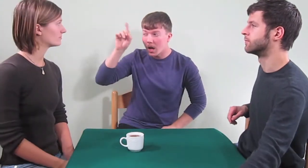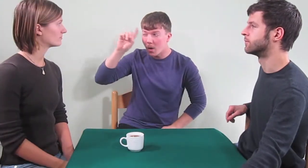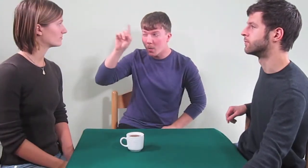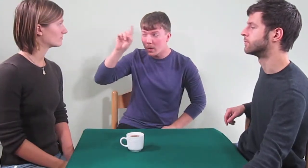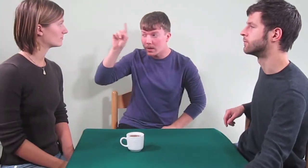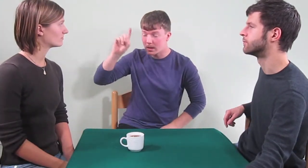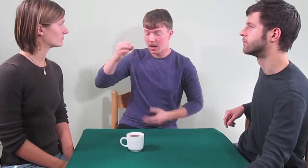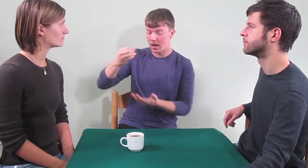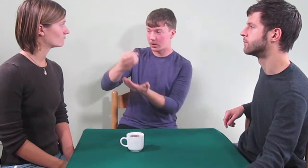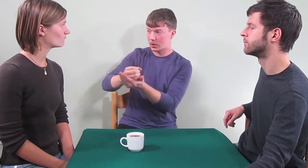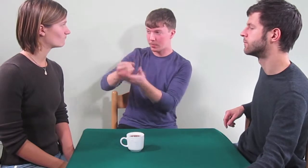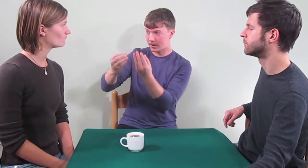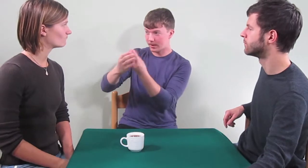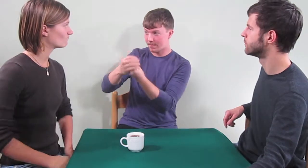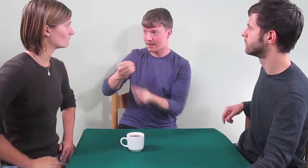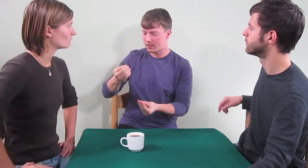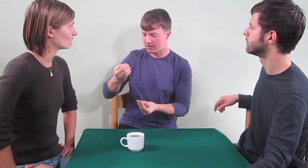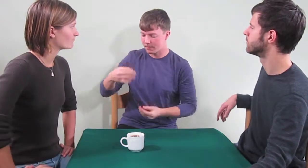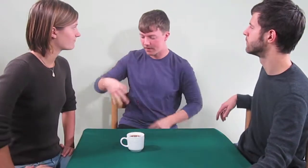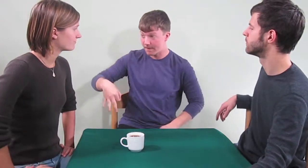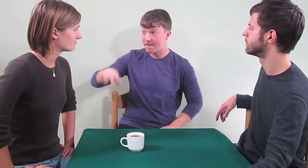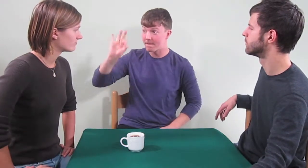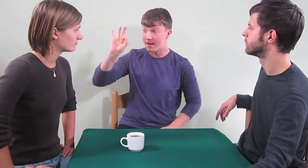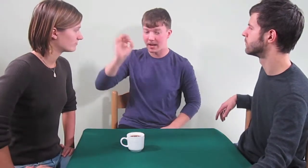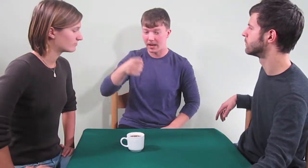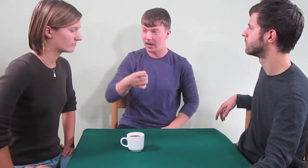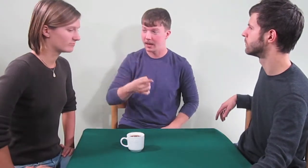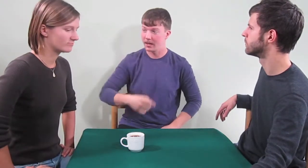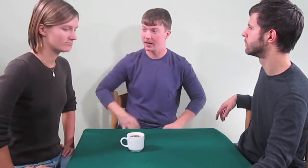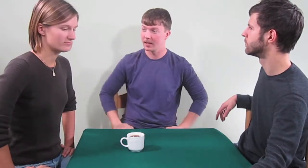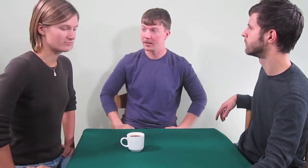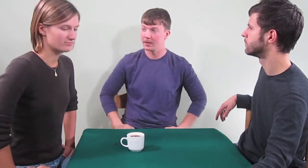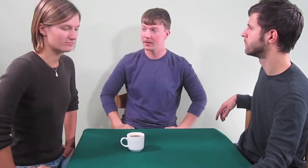Cá bhfuil an cúpán fáilimh faigh